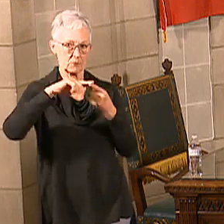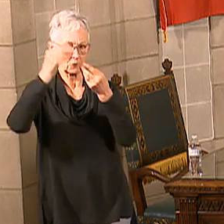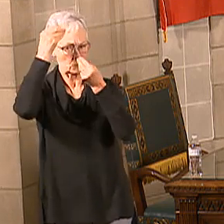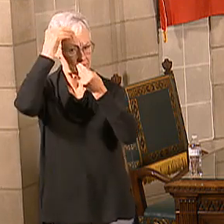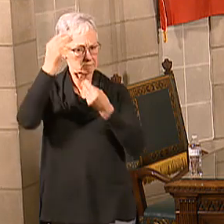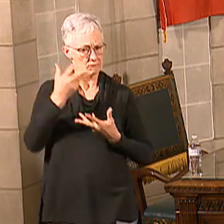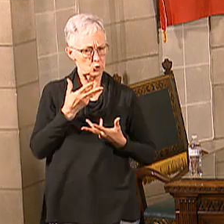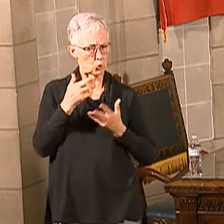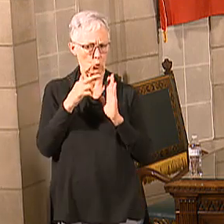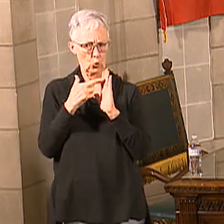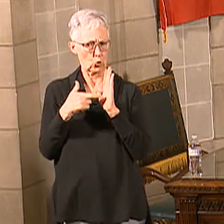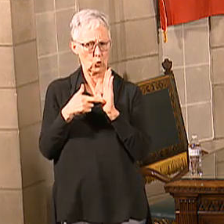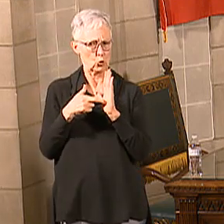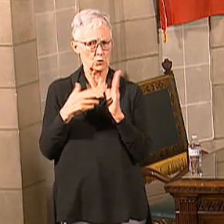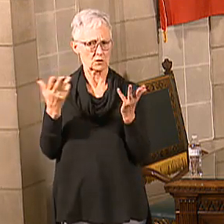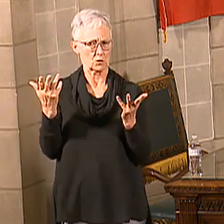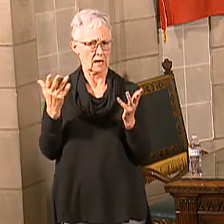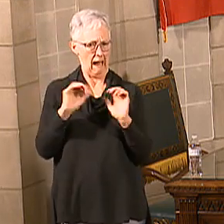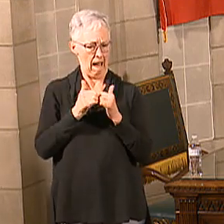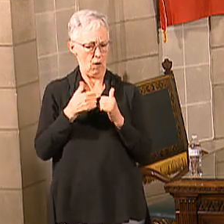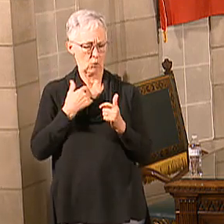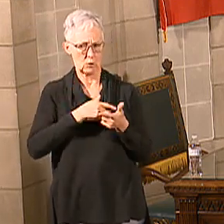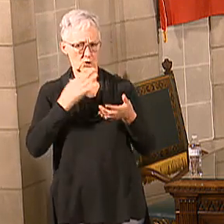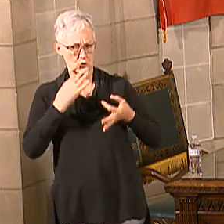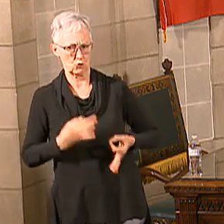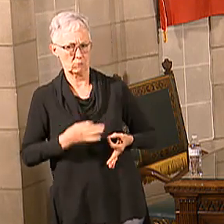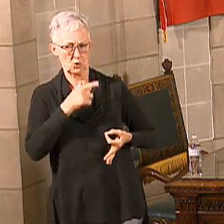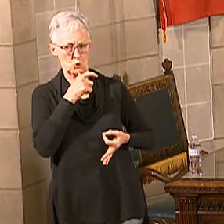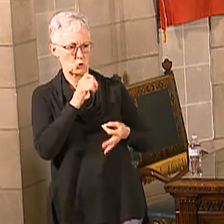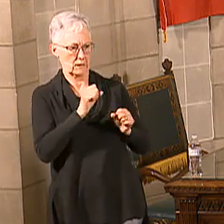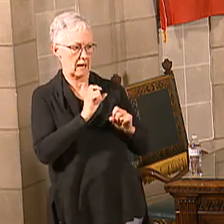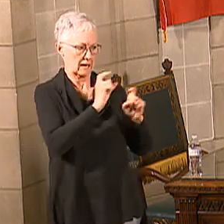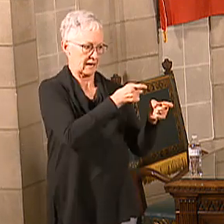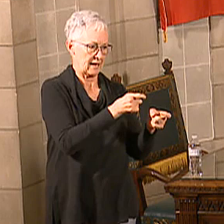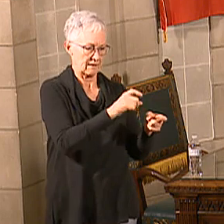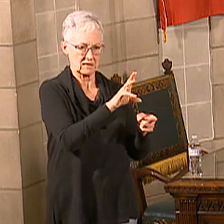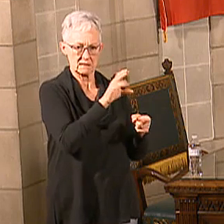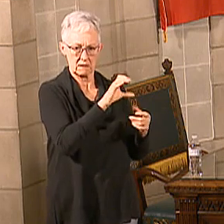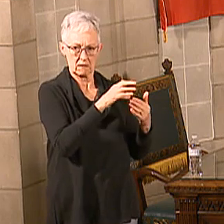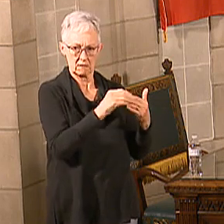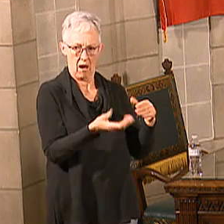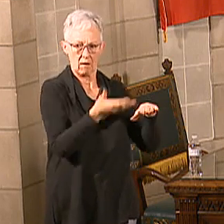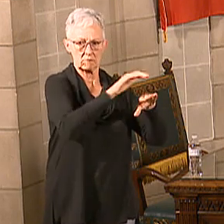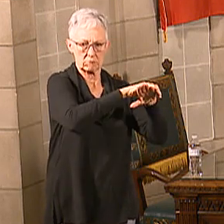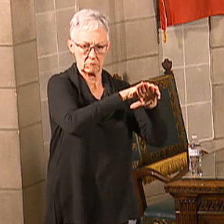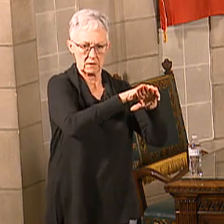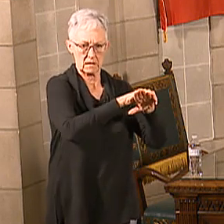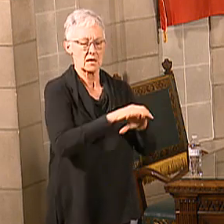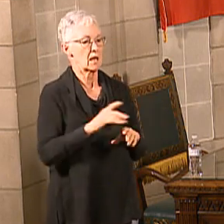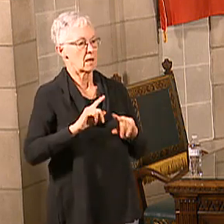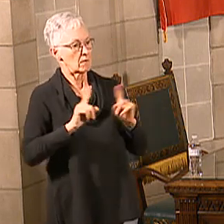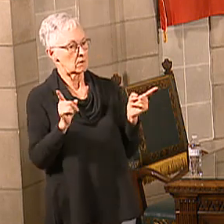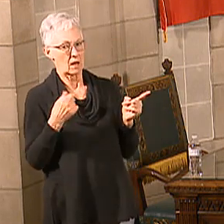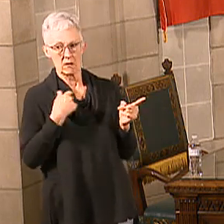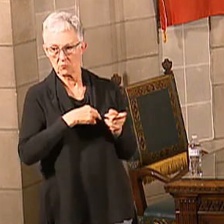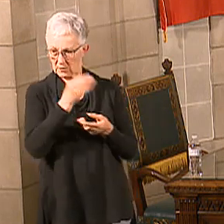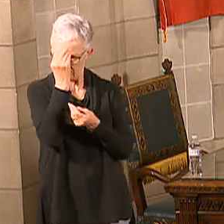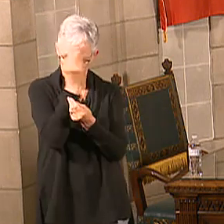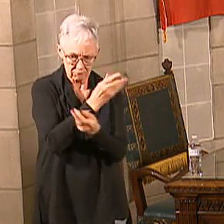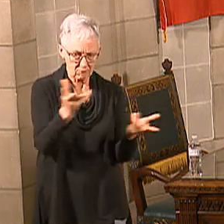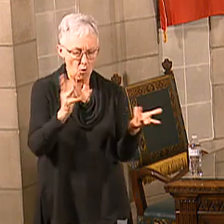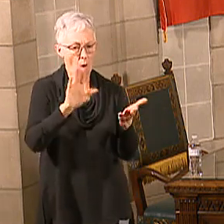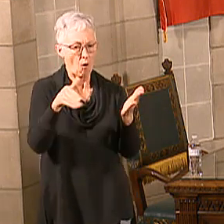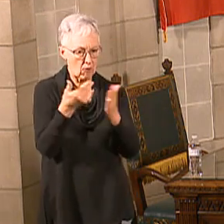on those claims is go ahead and file your weekly certifications now. Keep filing. We will pay you whatever you're entitled to under the